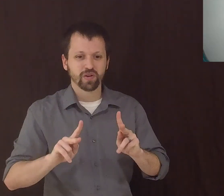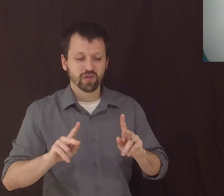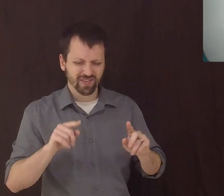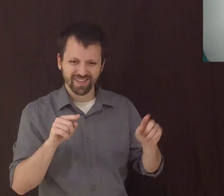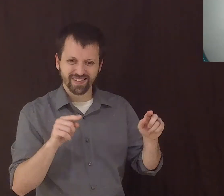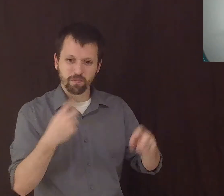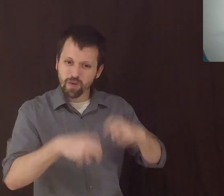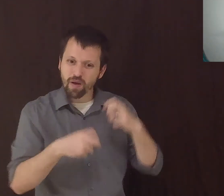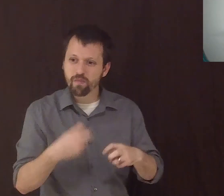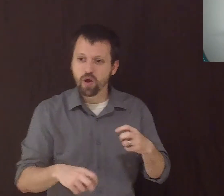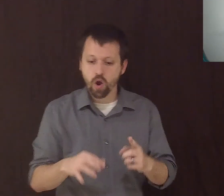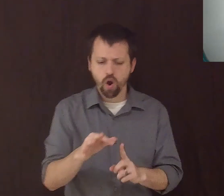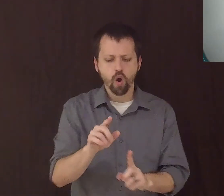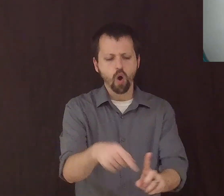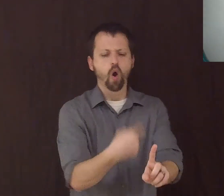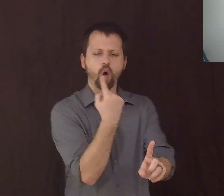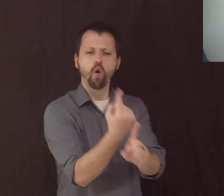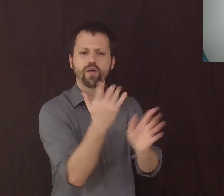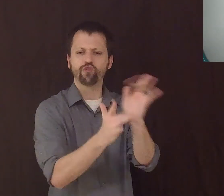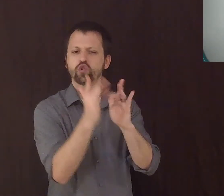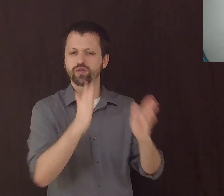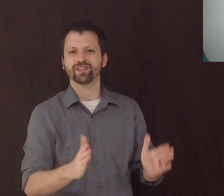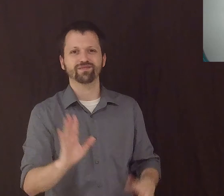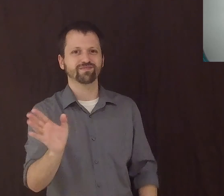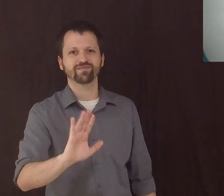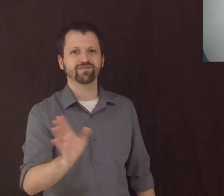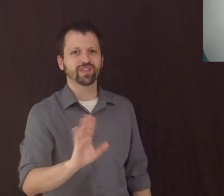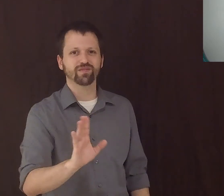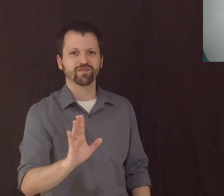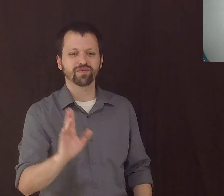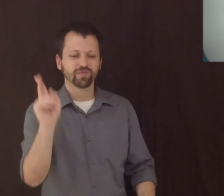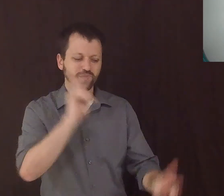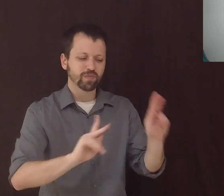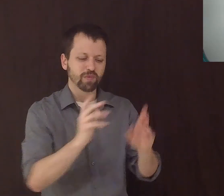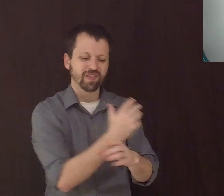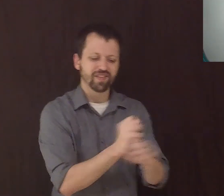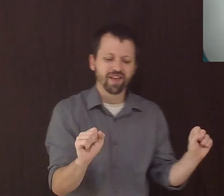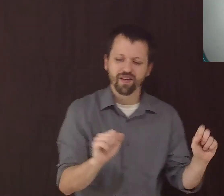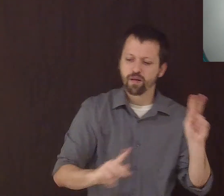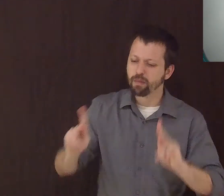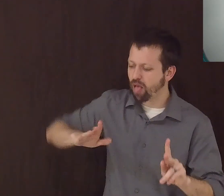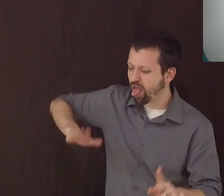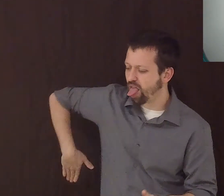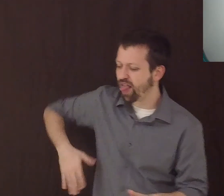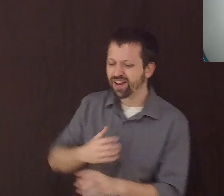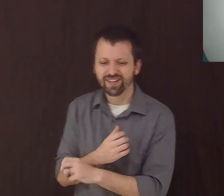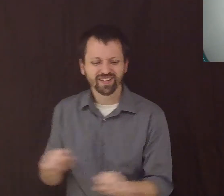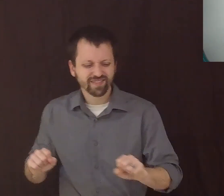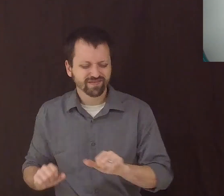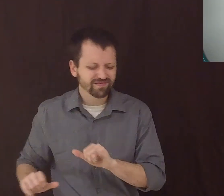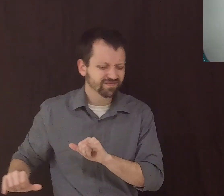are unique here only to believers. He says, no, these are common to man. These are common to saved and unsaved people